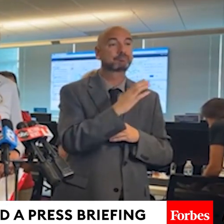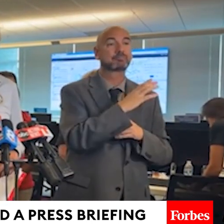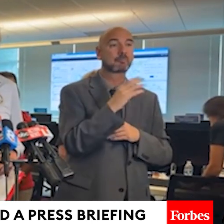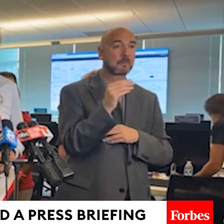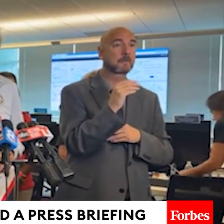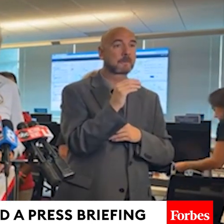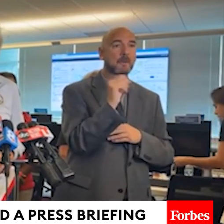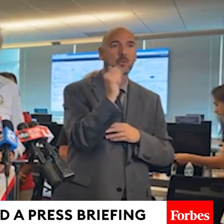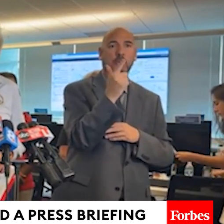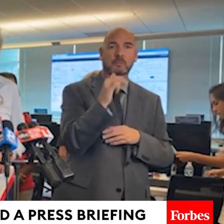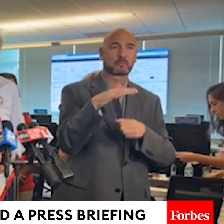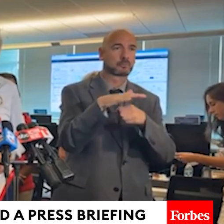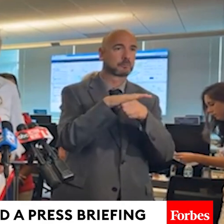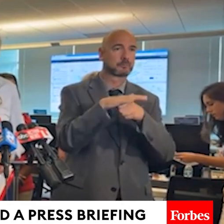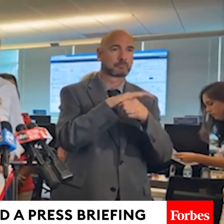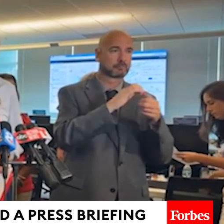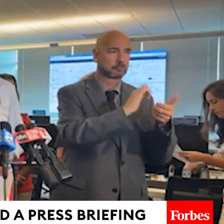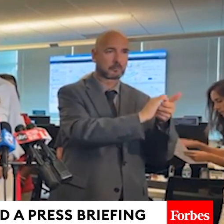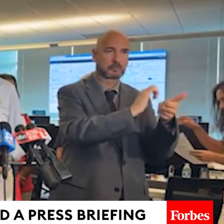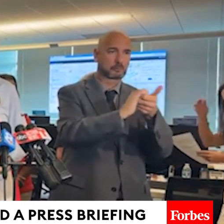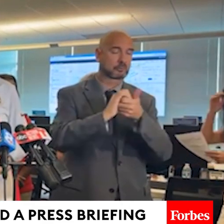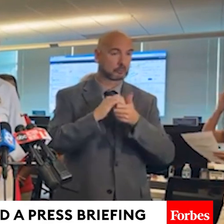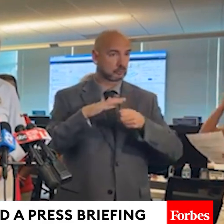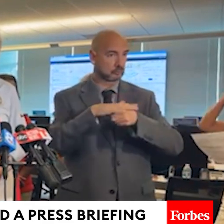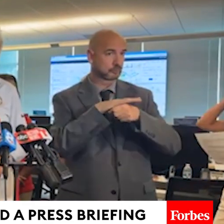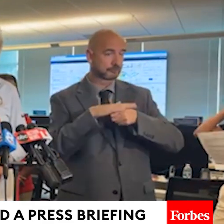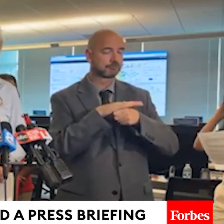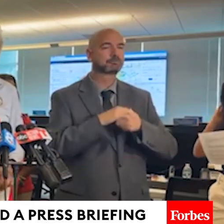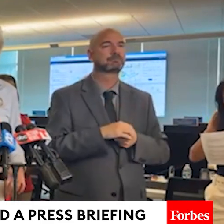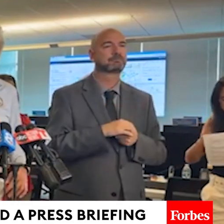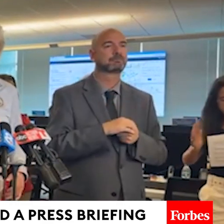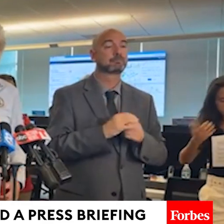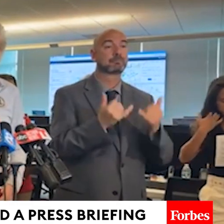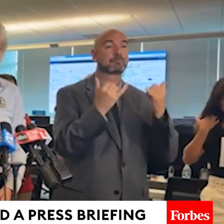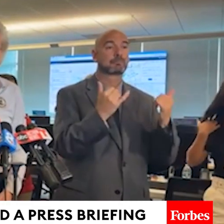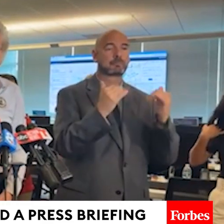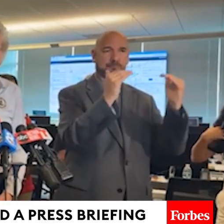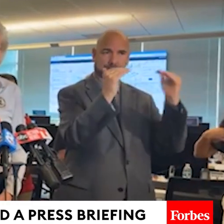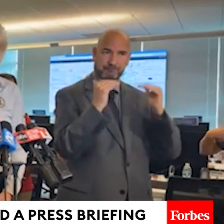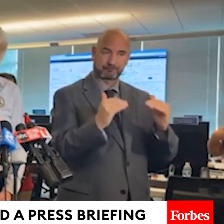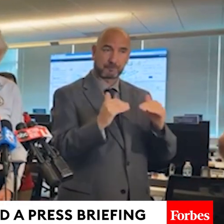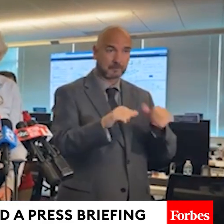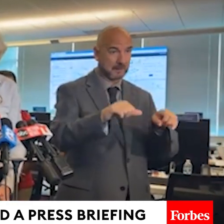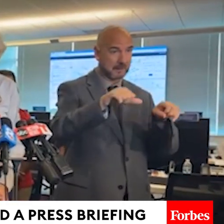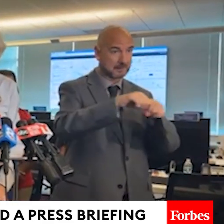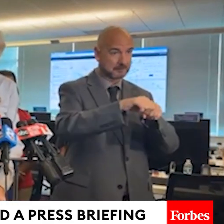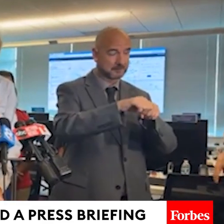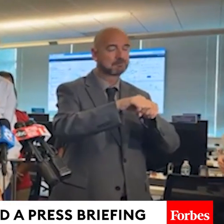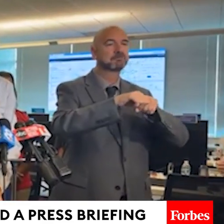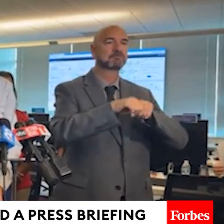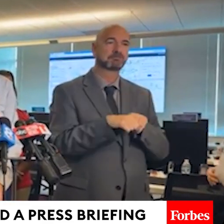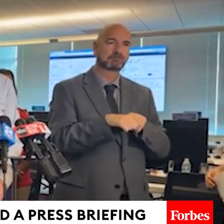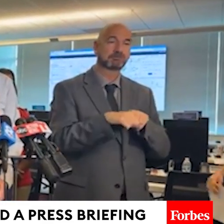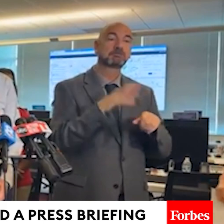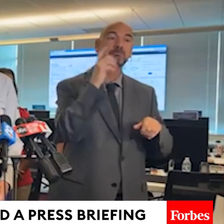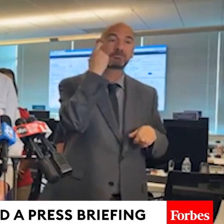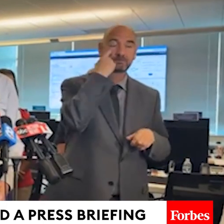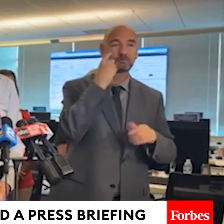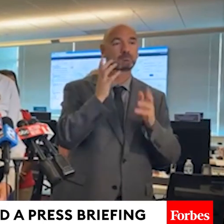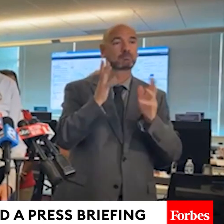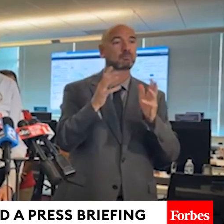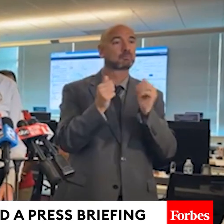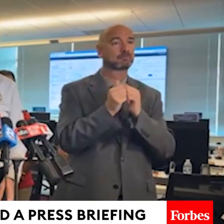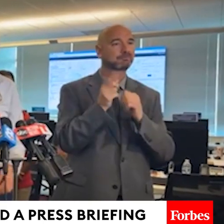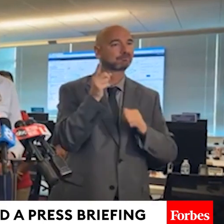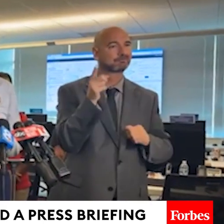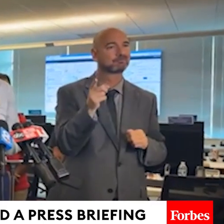of our partners in the Tampa Bay area. Now on gas, just got off the phone with the director of the port. There